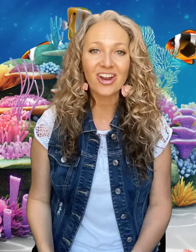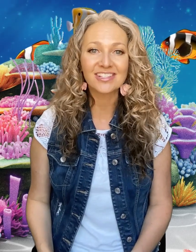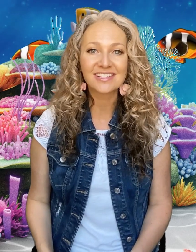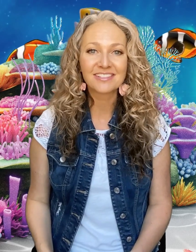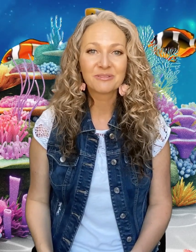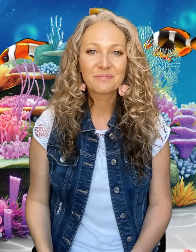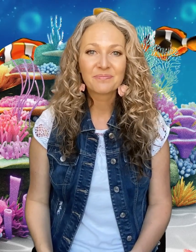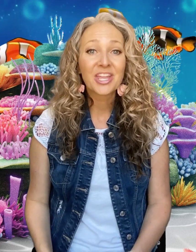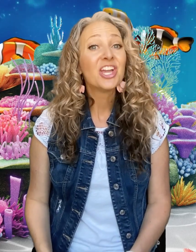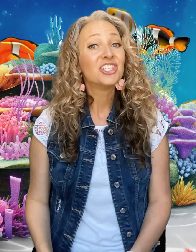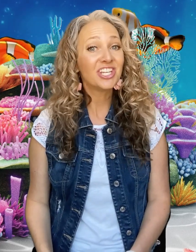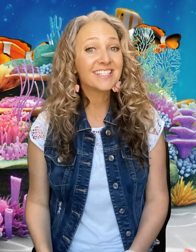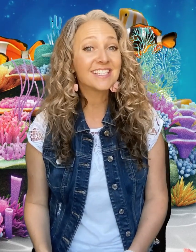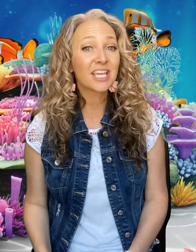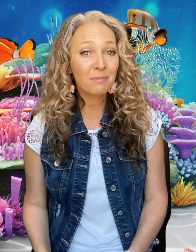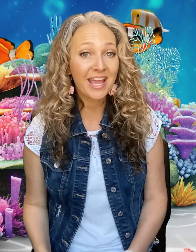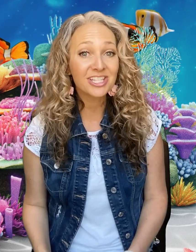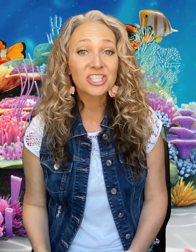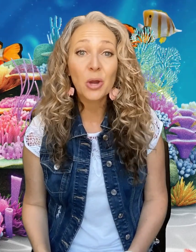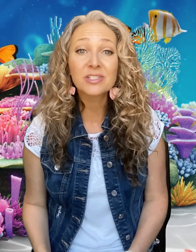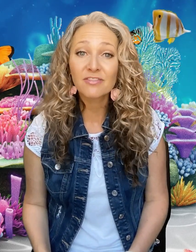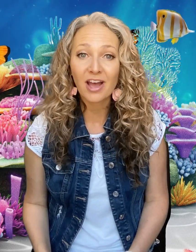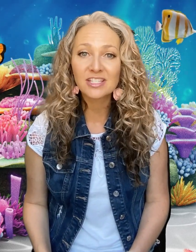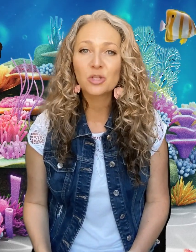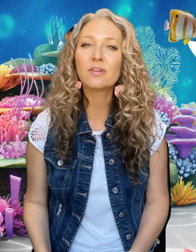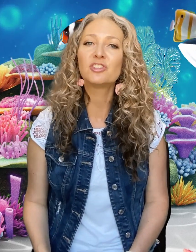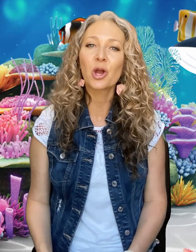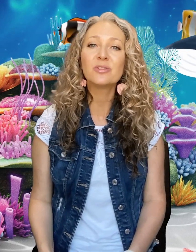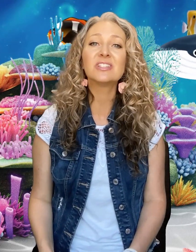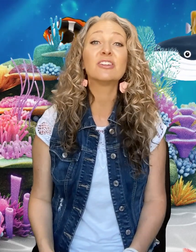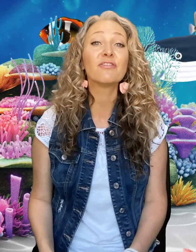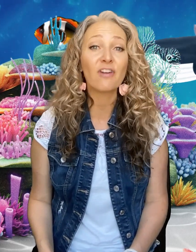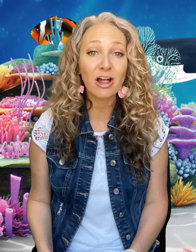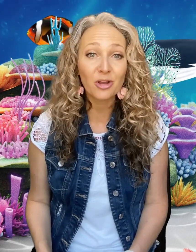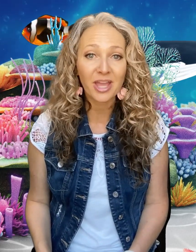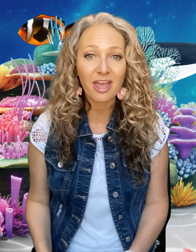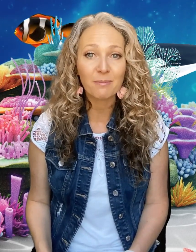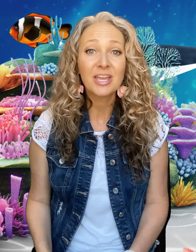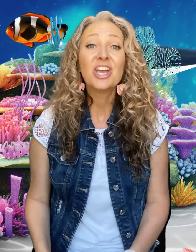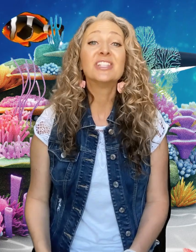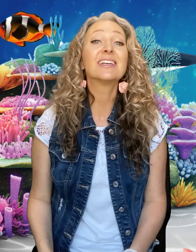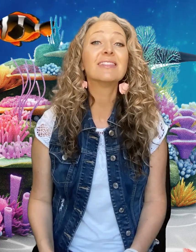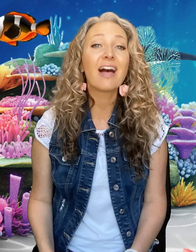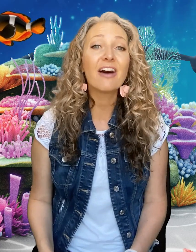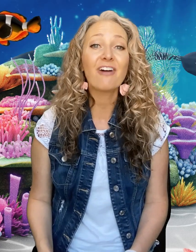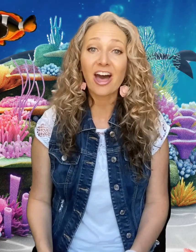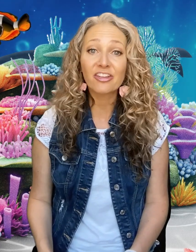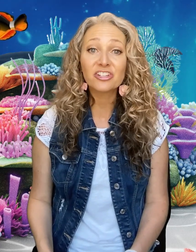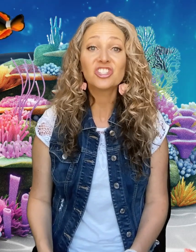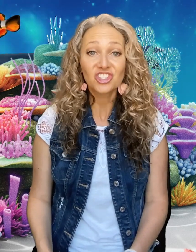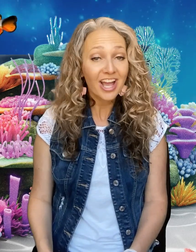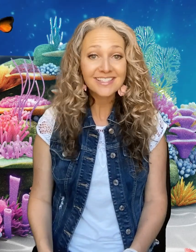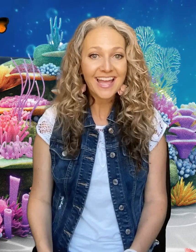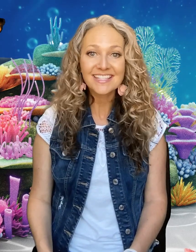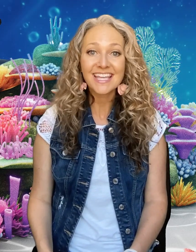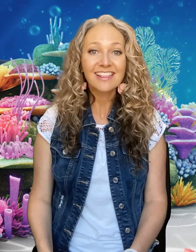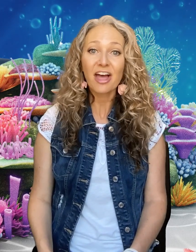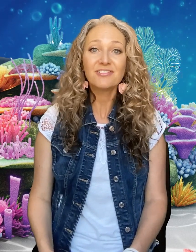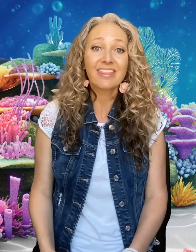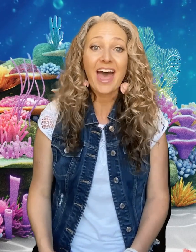hearts. Jesus commands those of us who have chosen to follow him to love others just as he loved